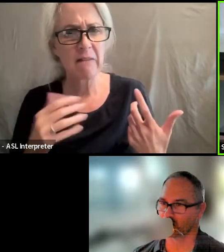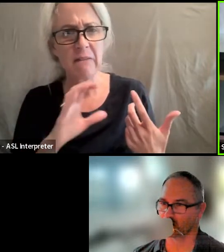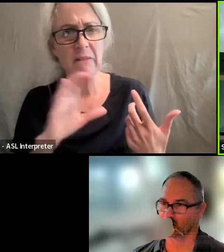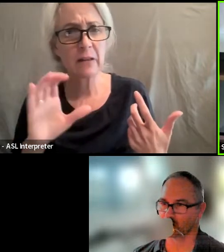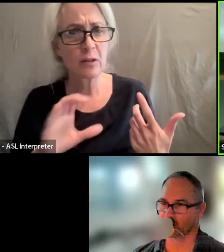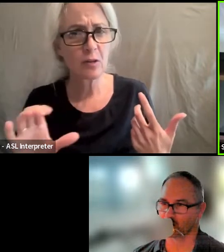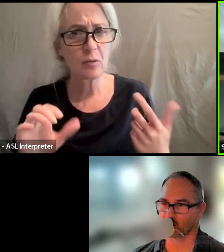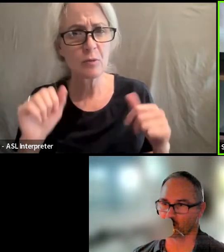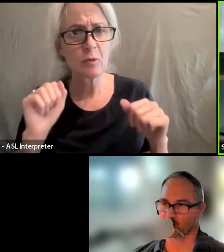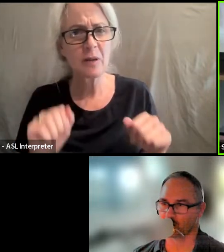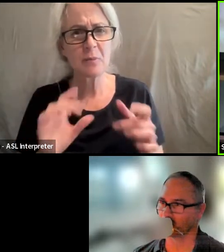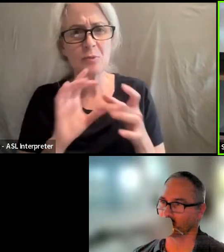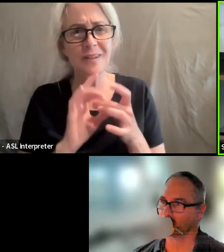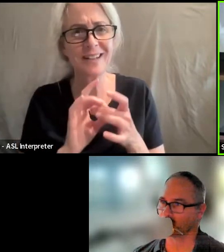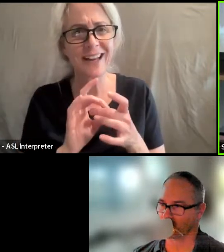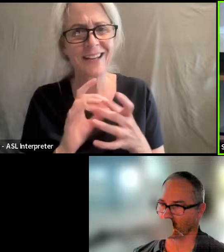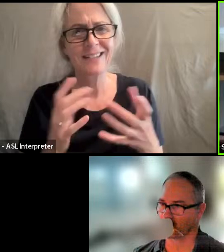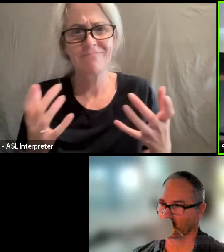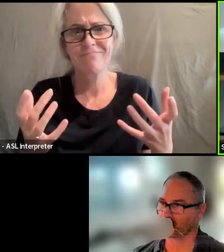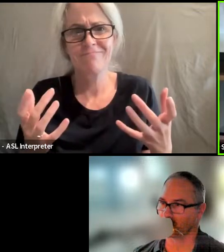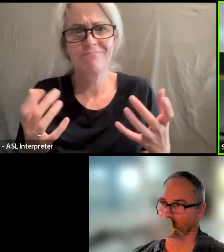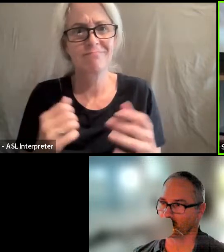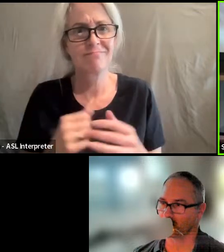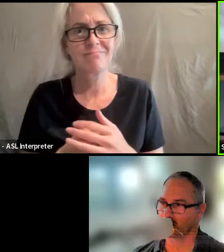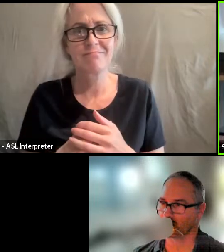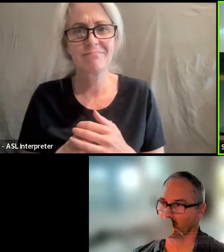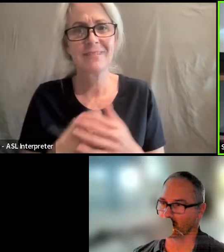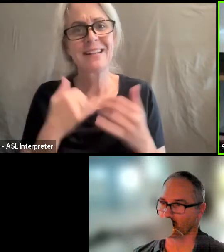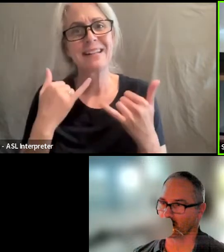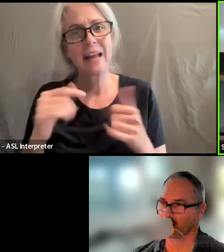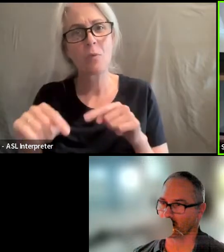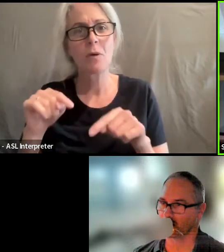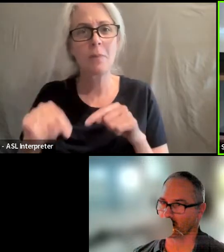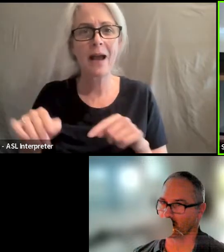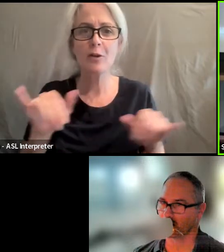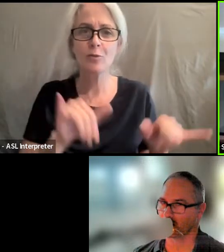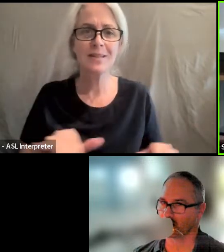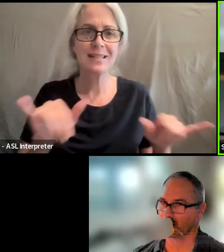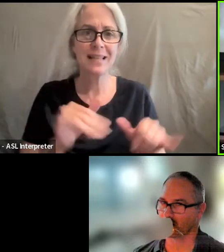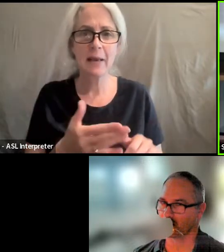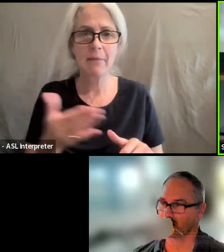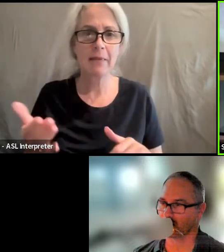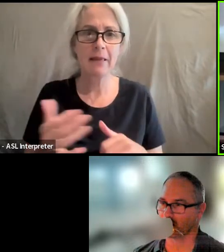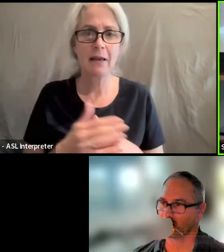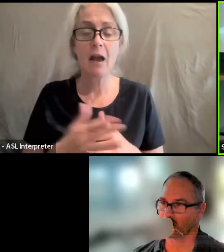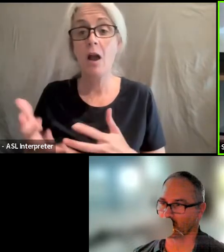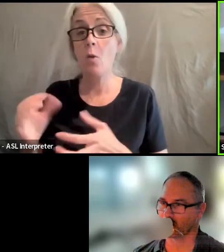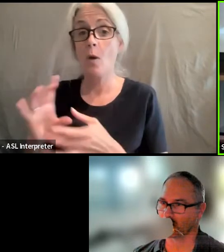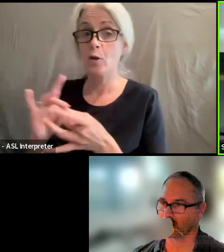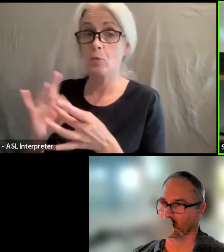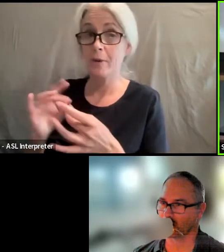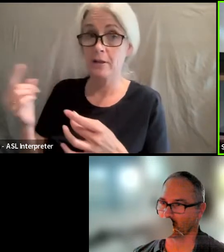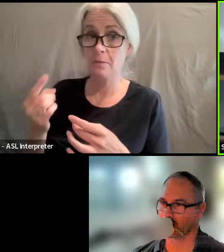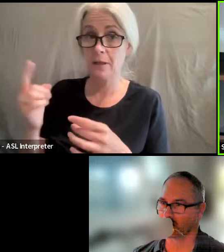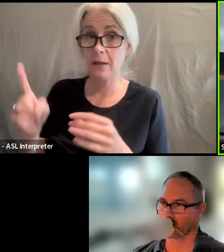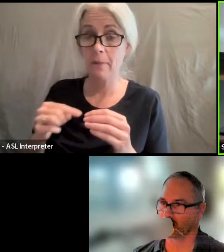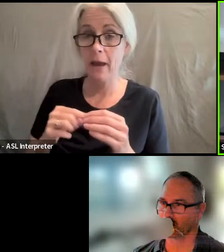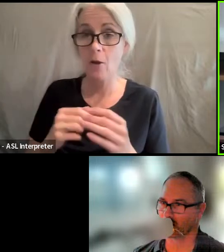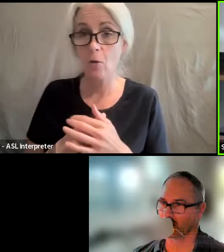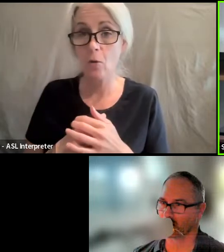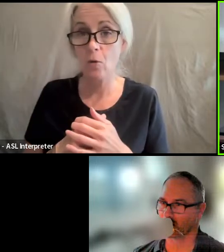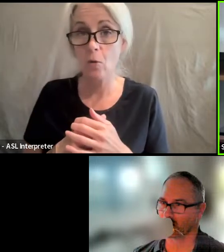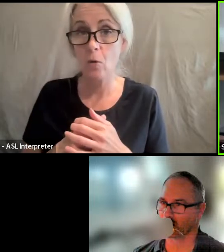to be able to connect? Mhm. And now we're back to the same thing. I So, just want to mention something Mhm. about